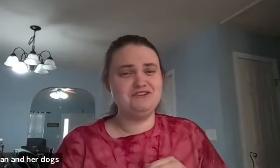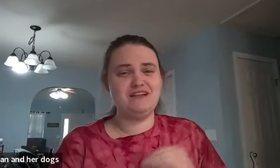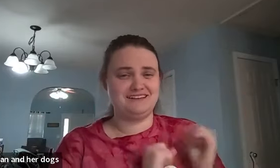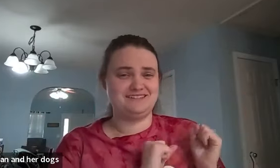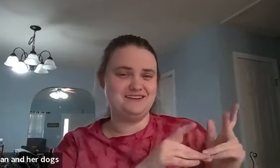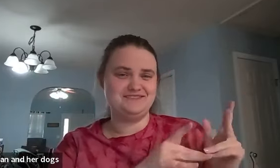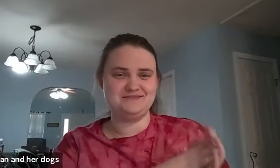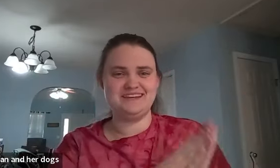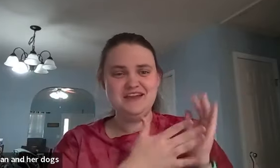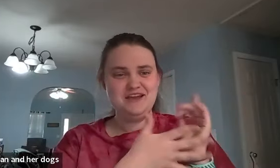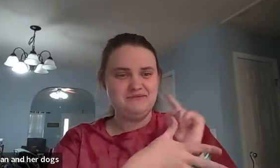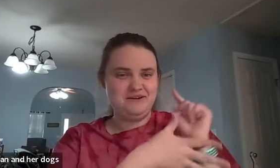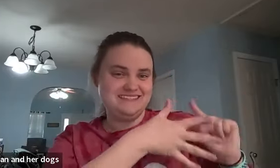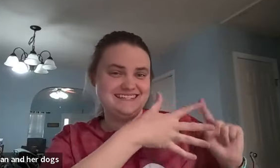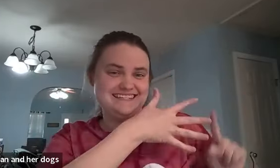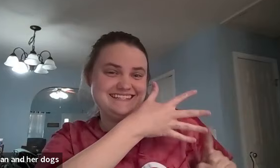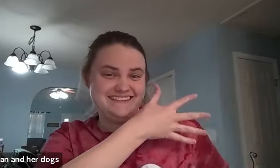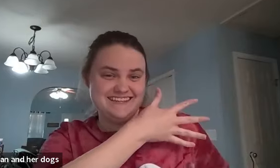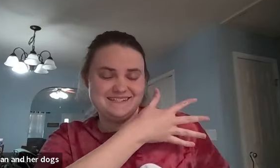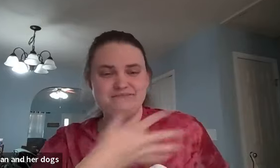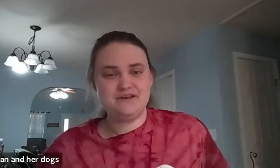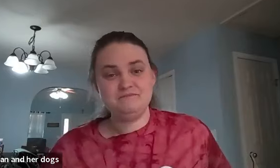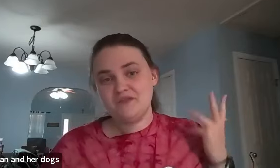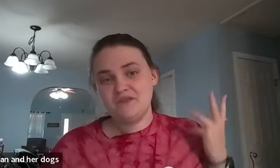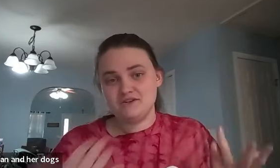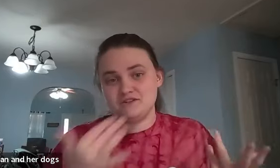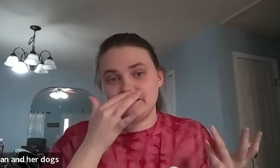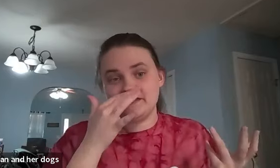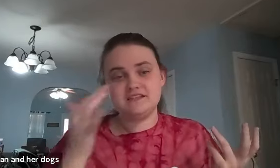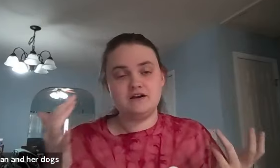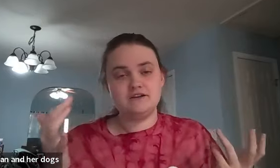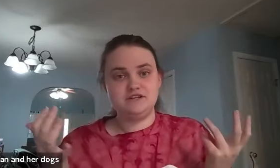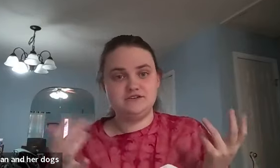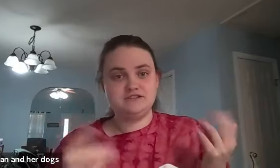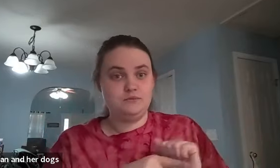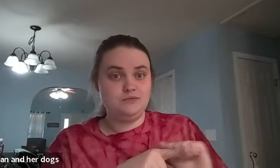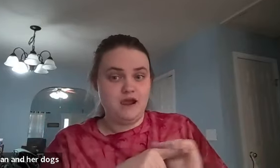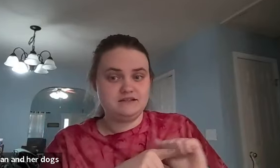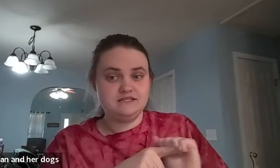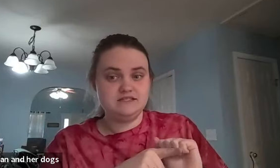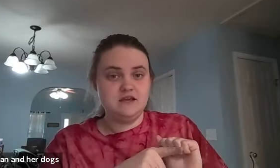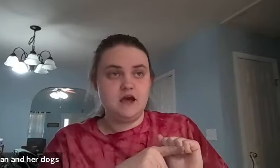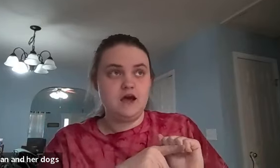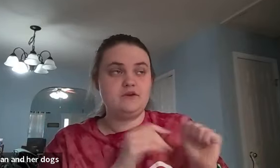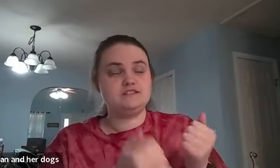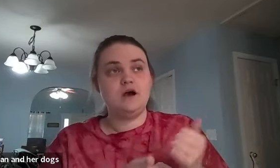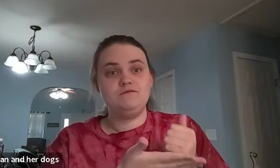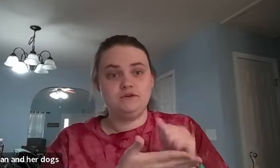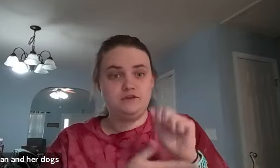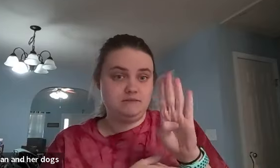like a ton of jobs. I'm like, how about this, this, this, this, and this? But those are fun things that also you can use to help you practice. They're also helpful with your